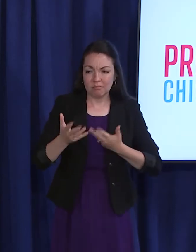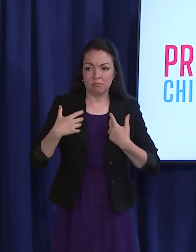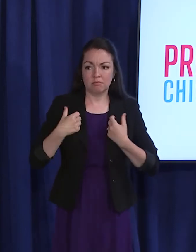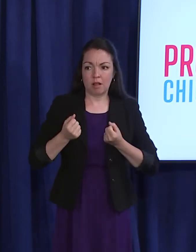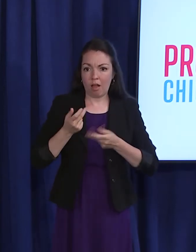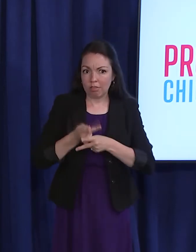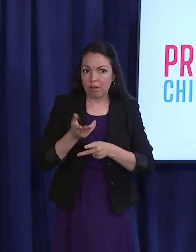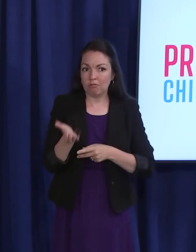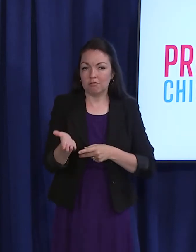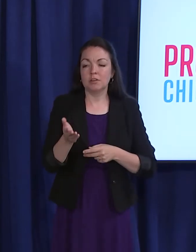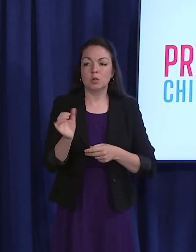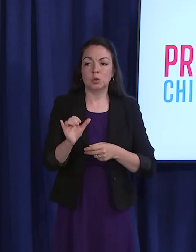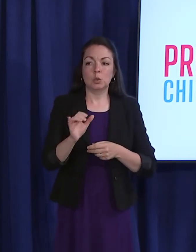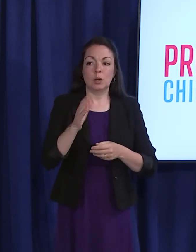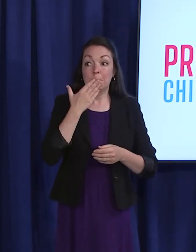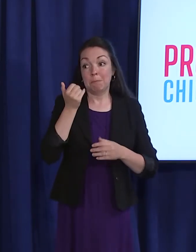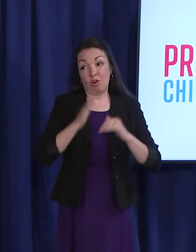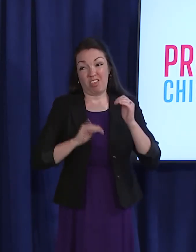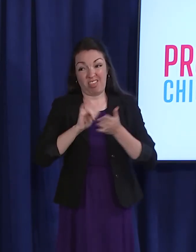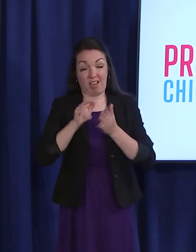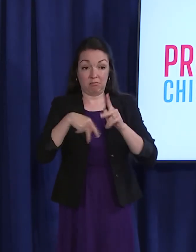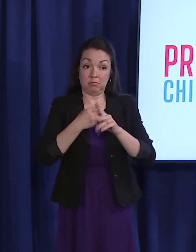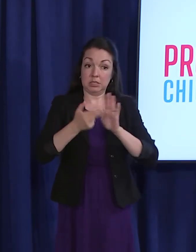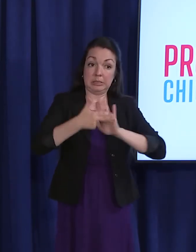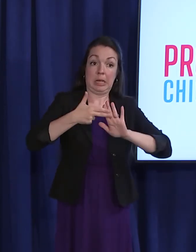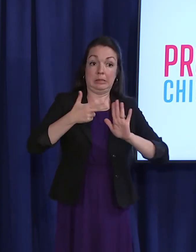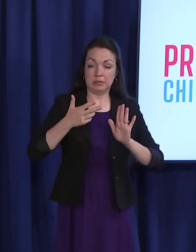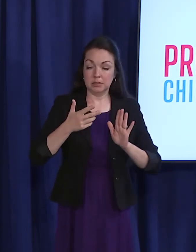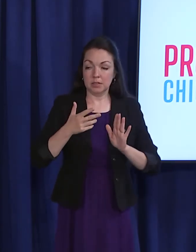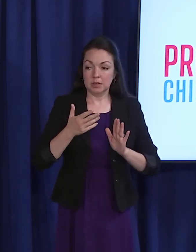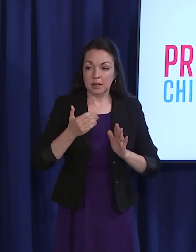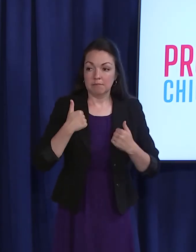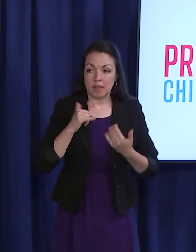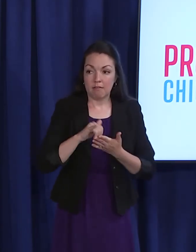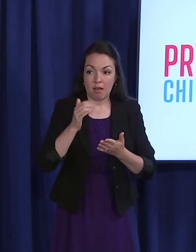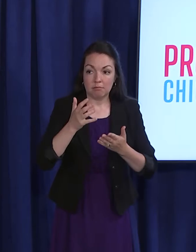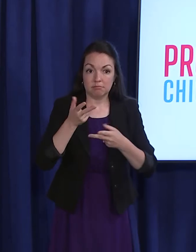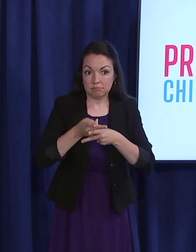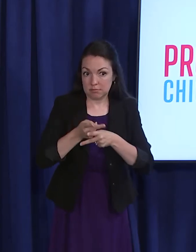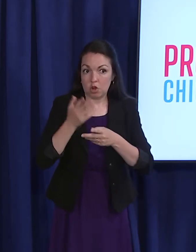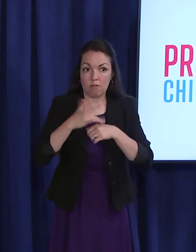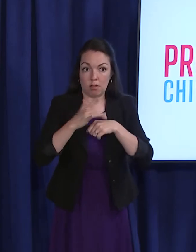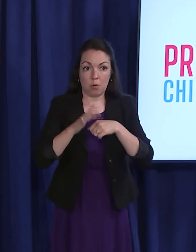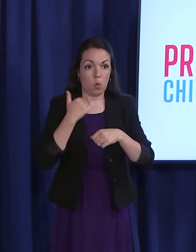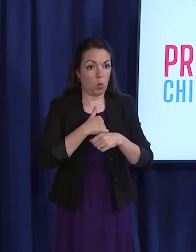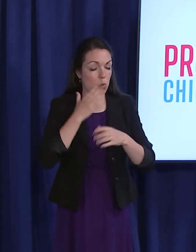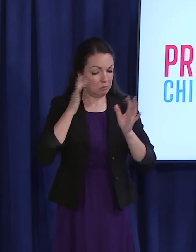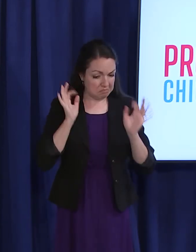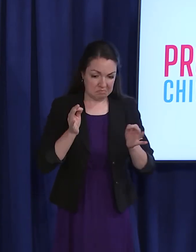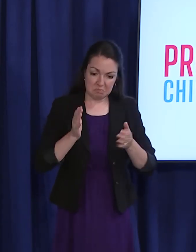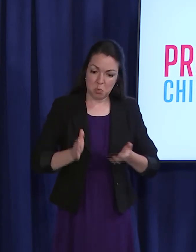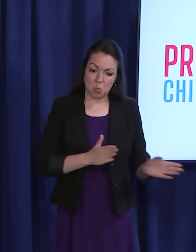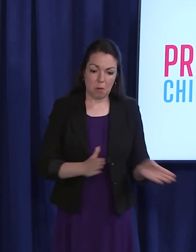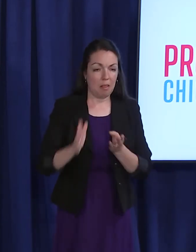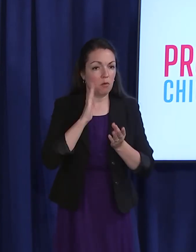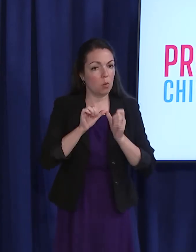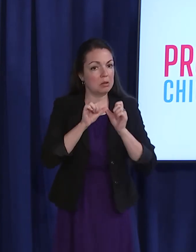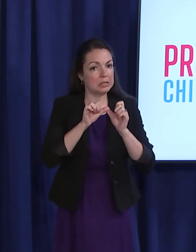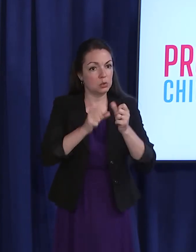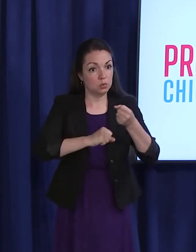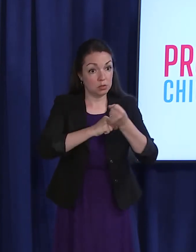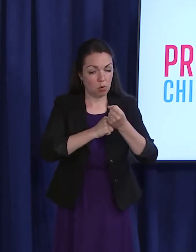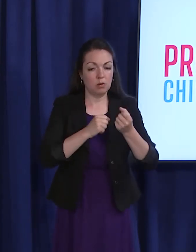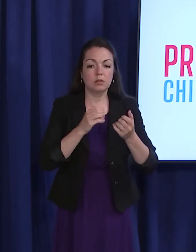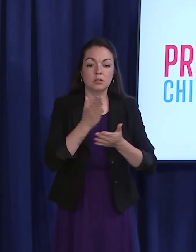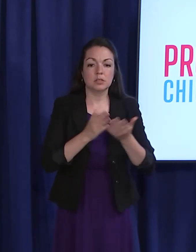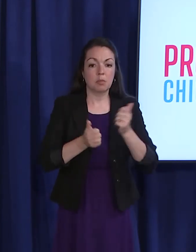status, is actually having that kind of care available. And so it's certainly something we plan to continue to support. I can tell you at some of the